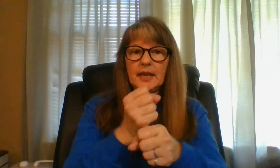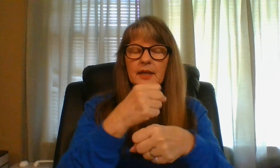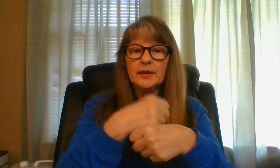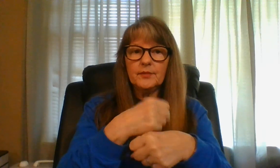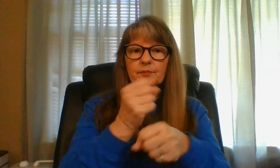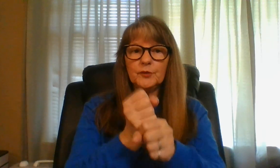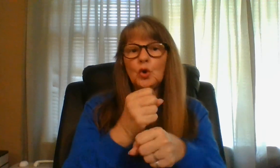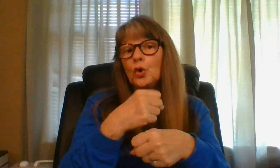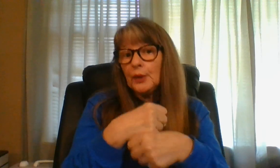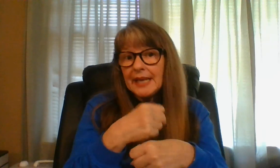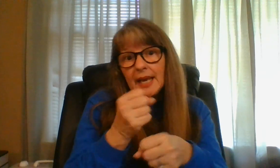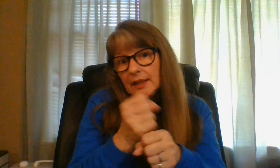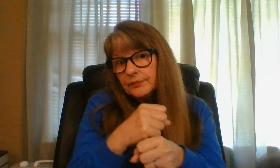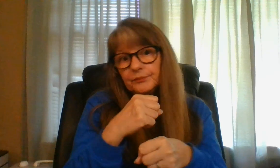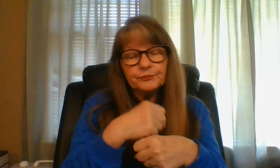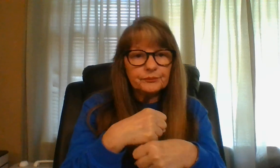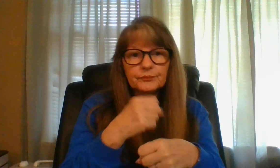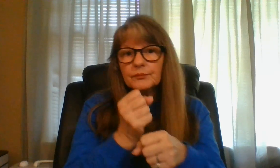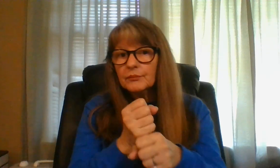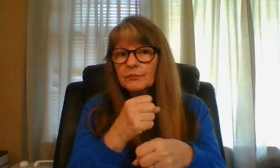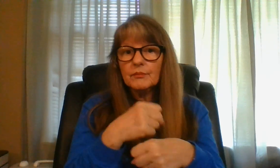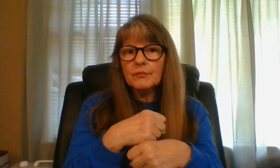Make. Create.